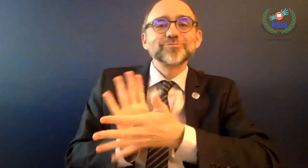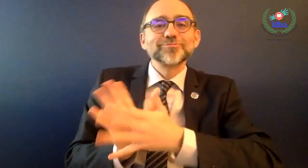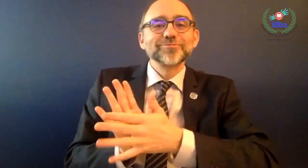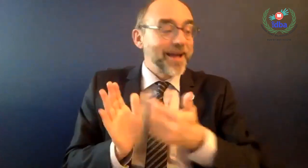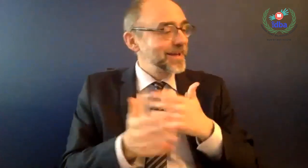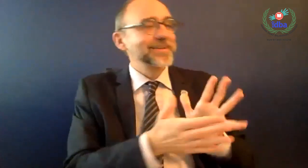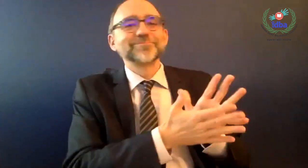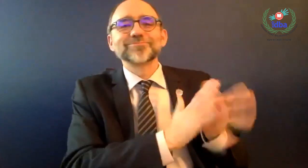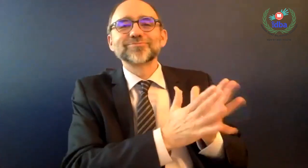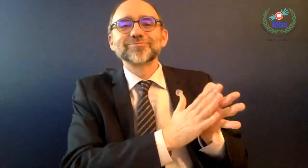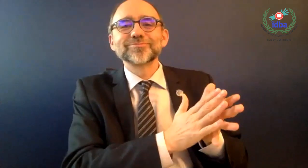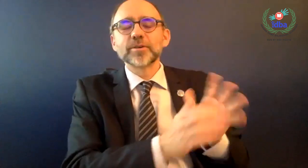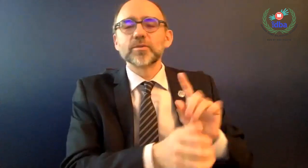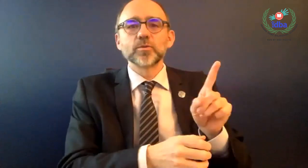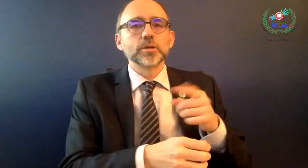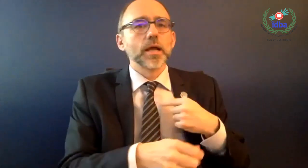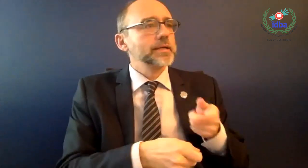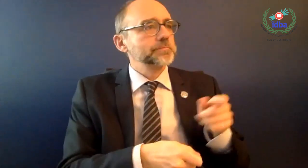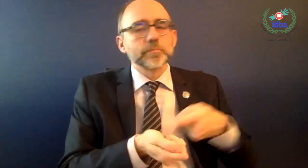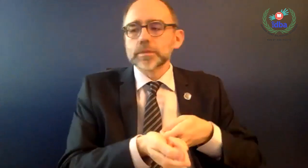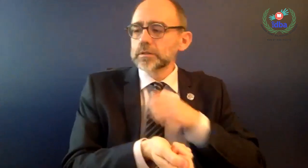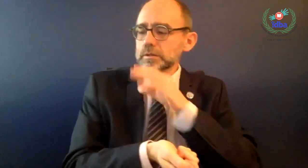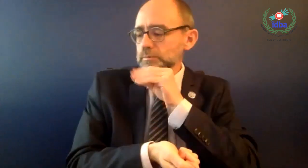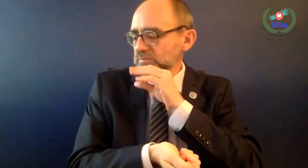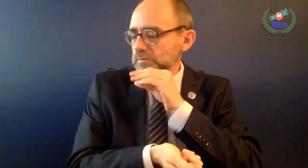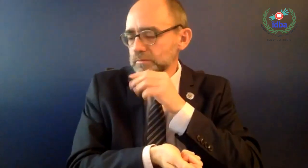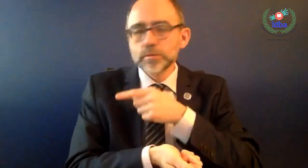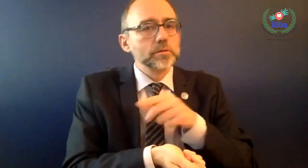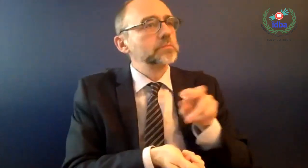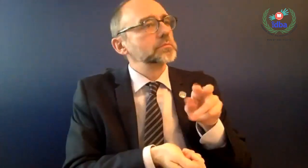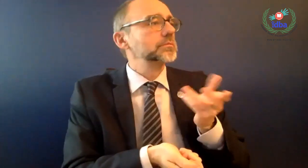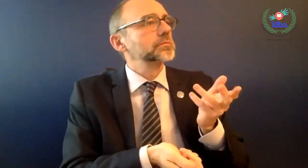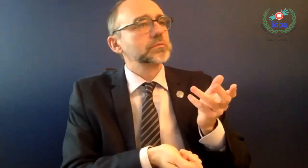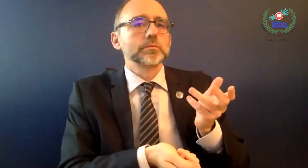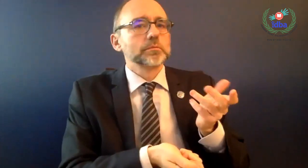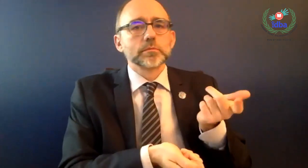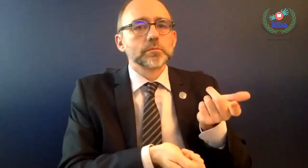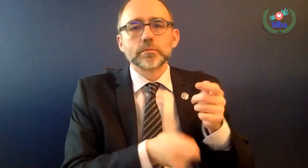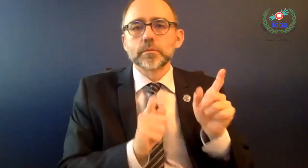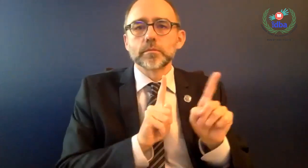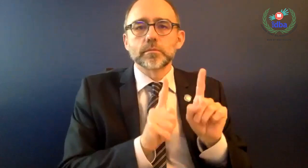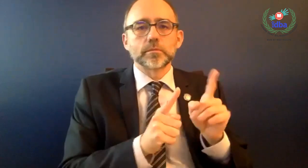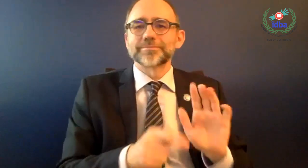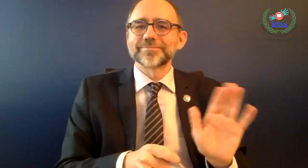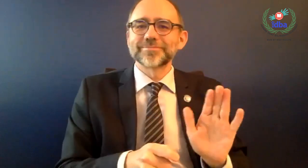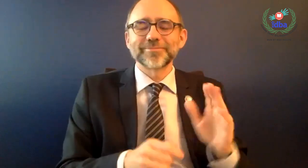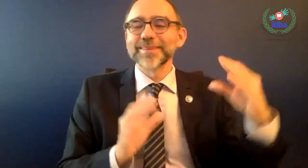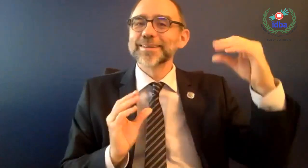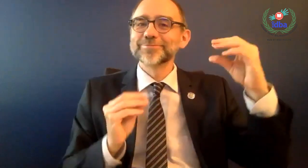the sweeper, maybe the other person, any staff, he should be able to, but it's not right if everybody is